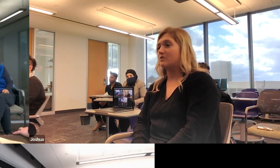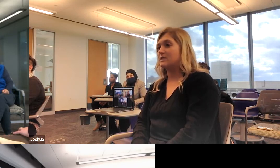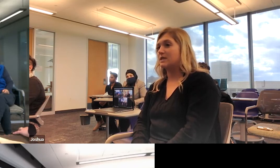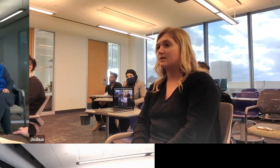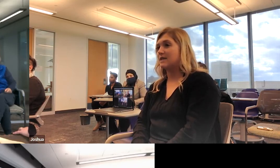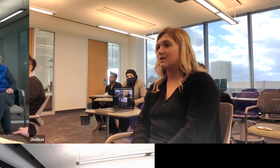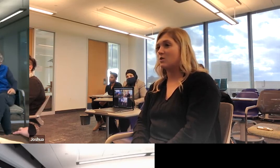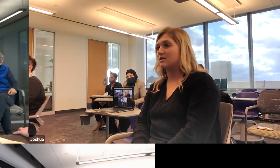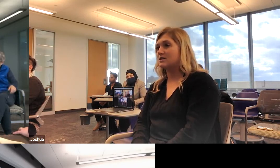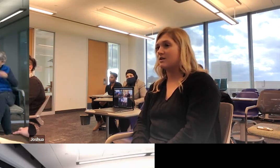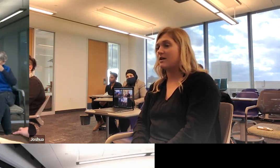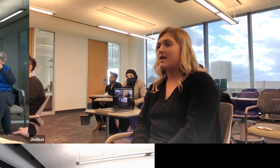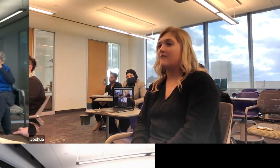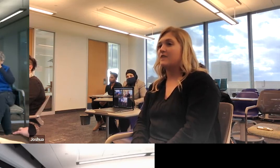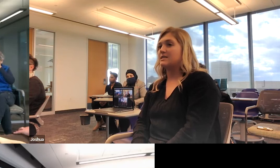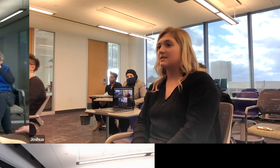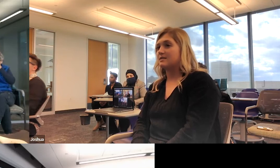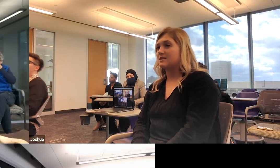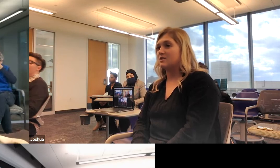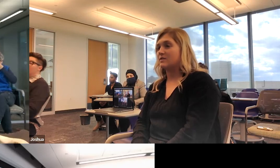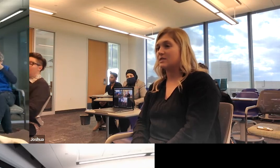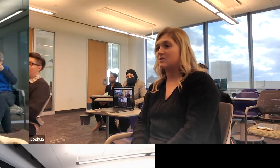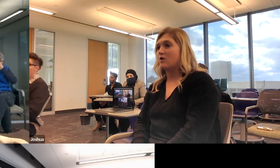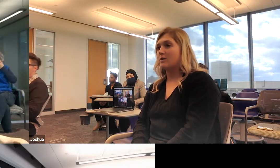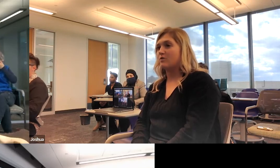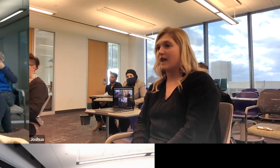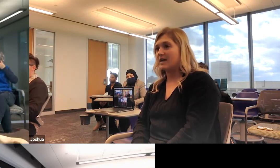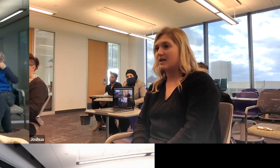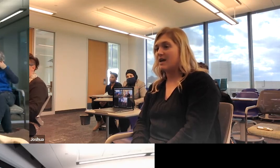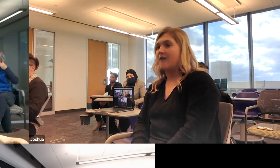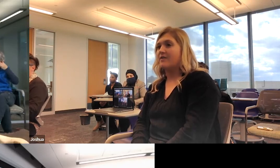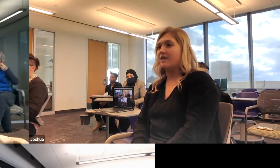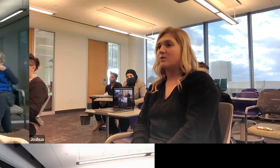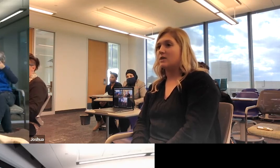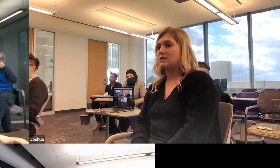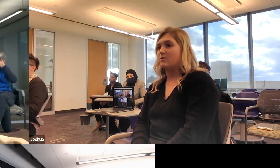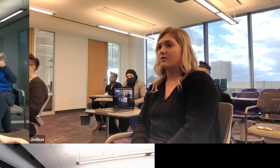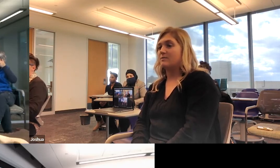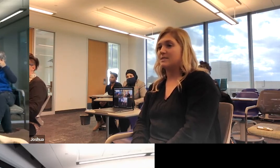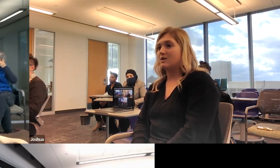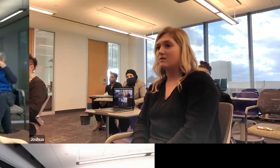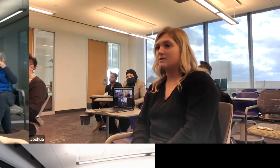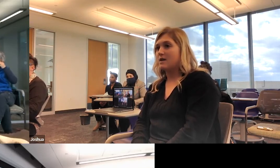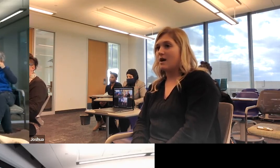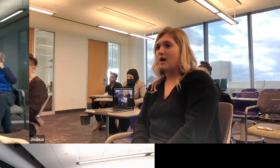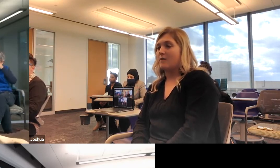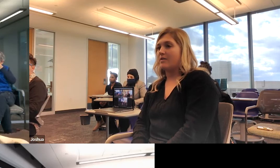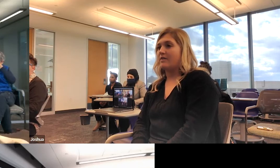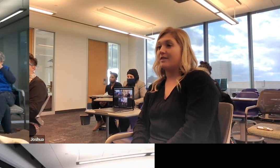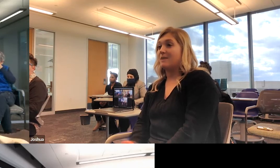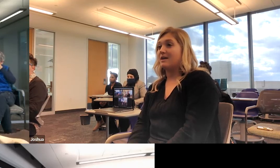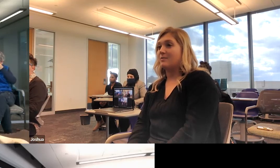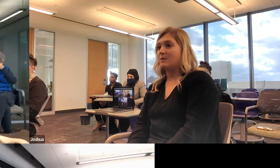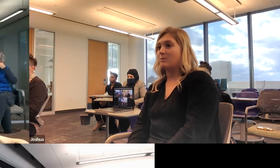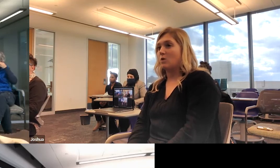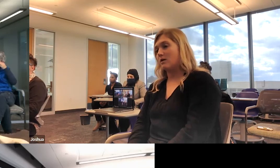maybe are interested in attending Northeastern. If they see that these services are already provided and that they don't need to burden themselves, then